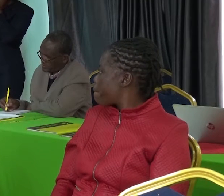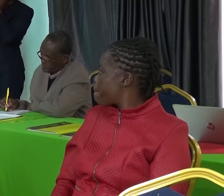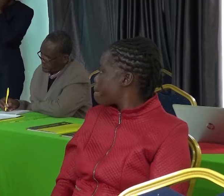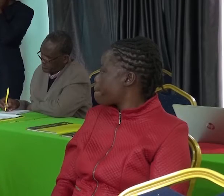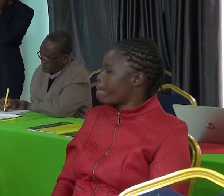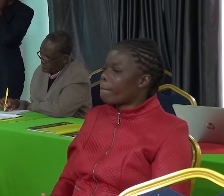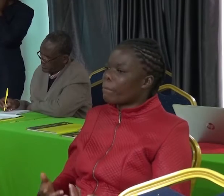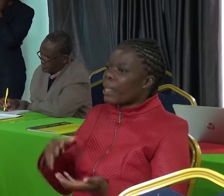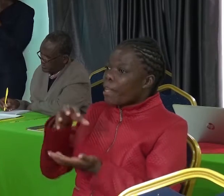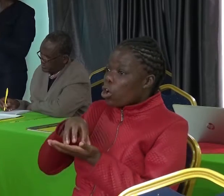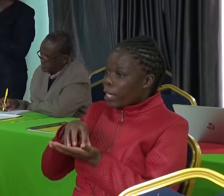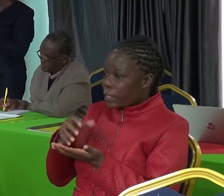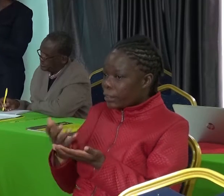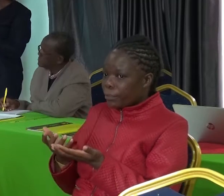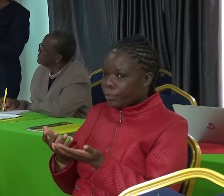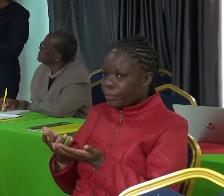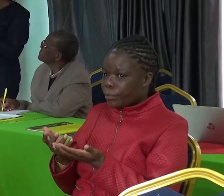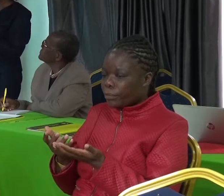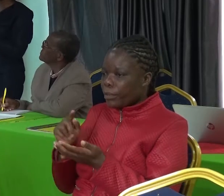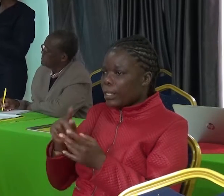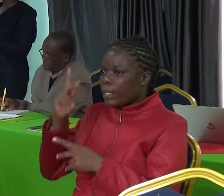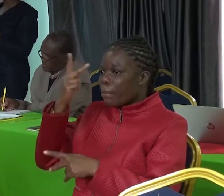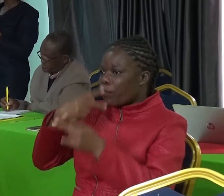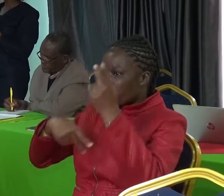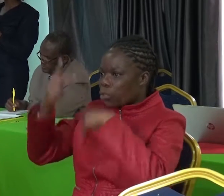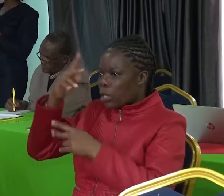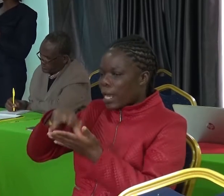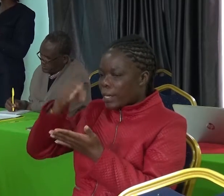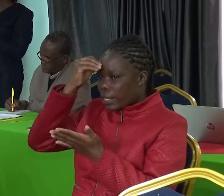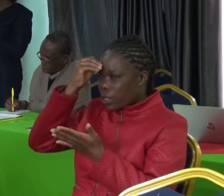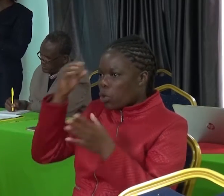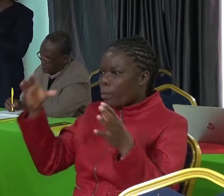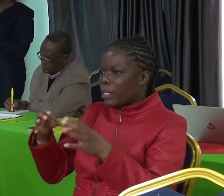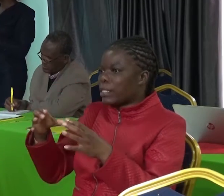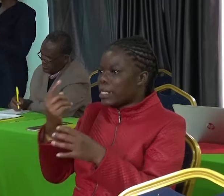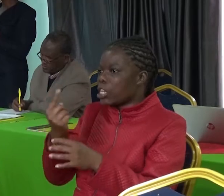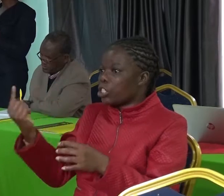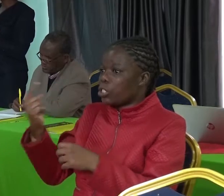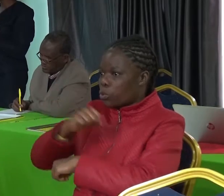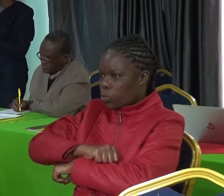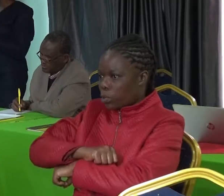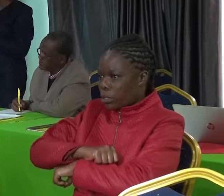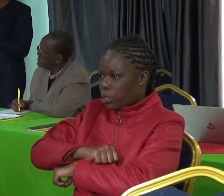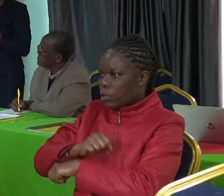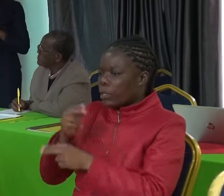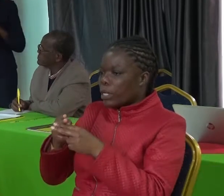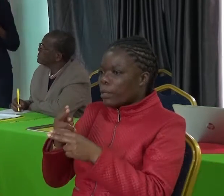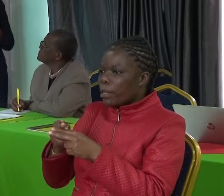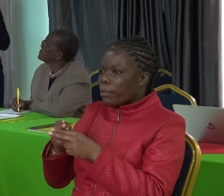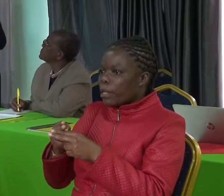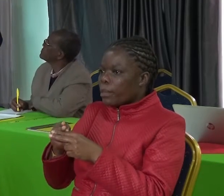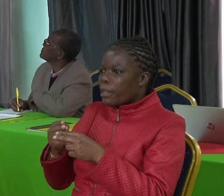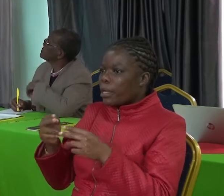So the context is the professional learning community in each school, which we are now calling the community